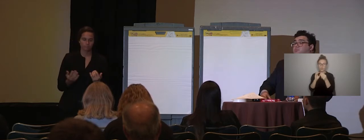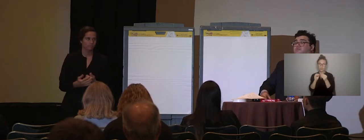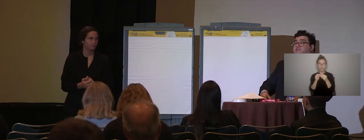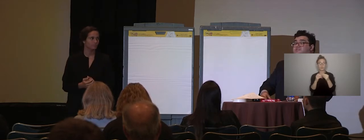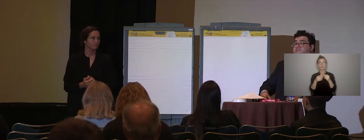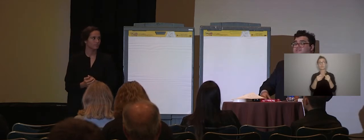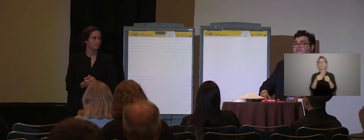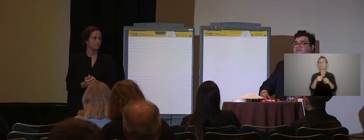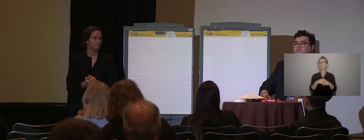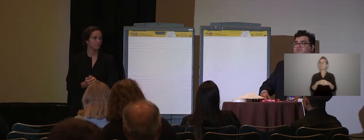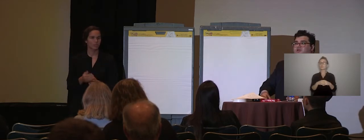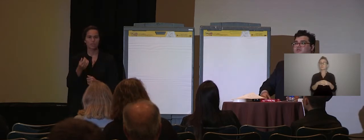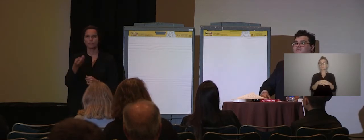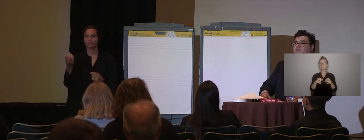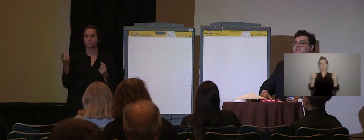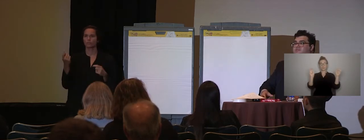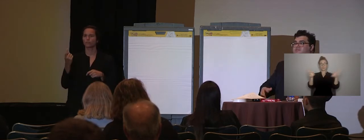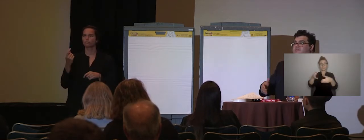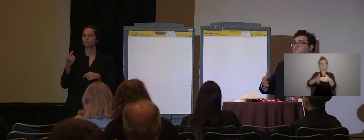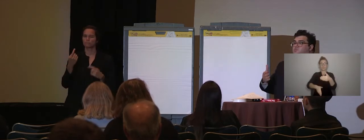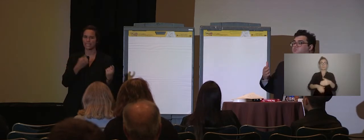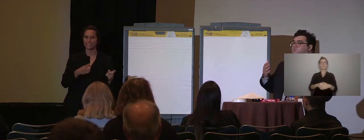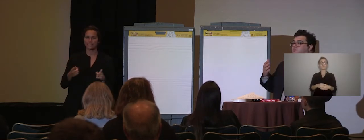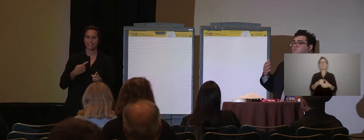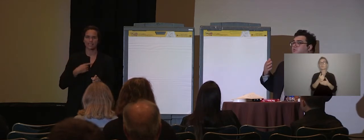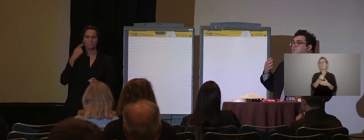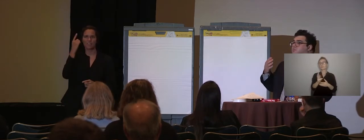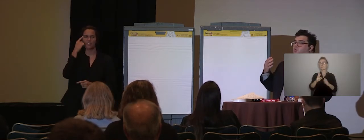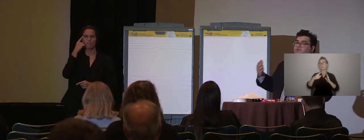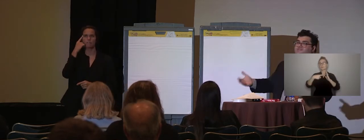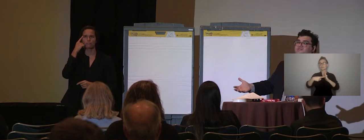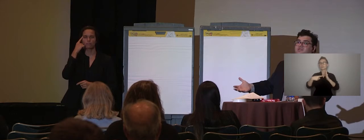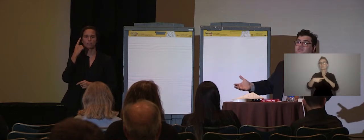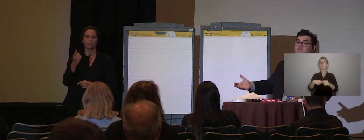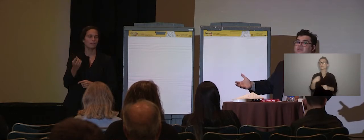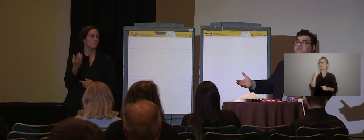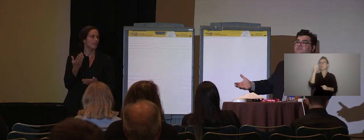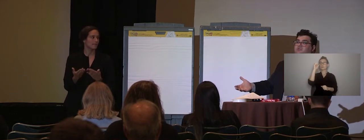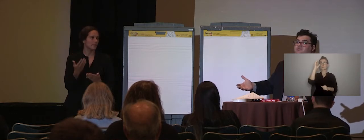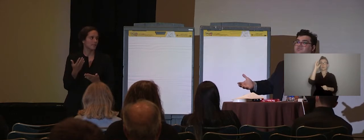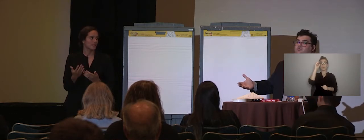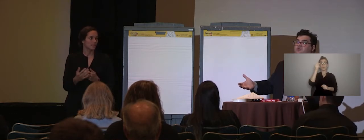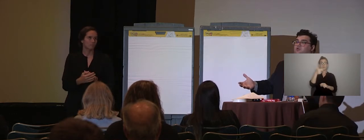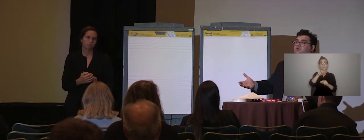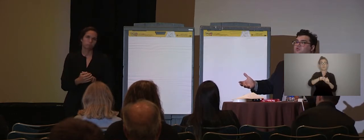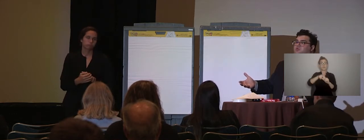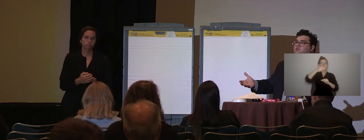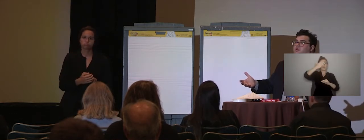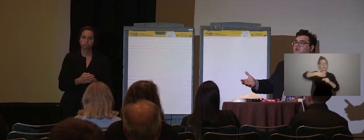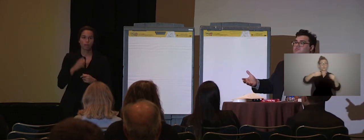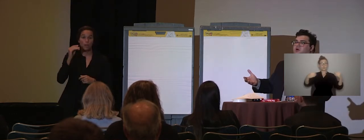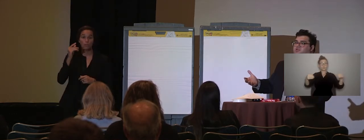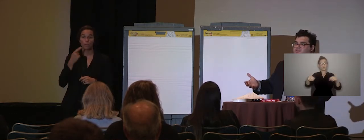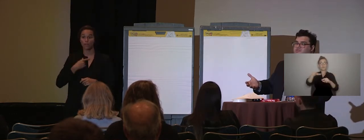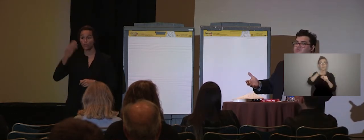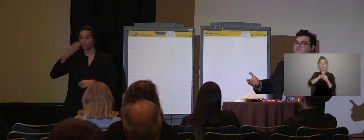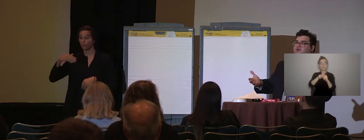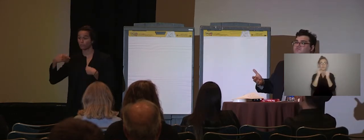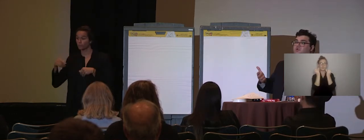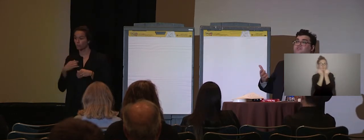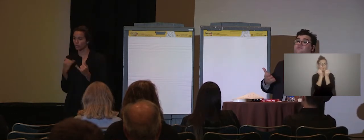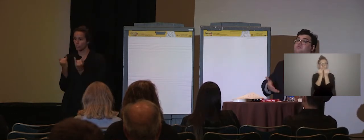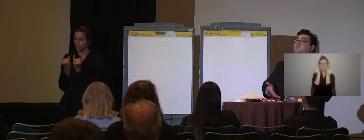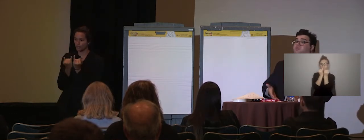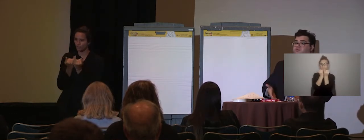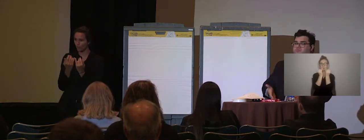A couple of instances I can think of is a boy sitting at the front of the store, talking to